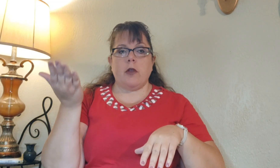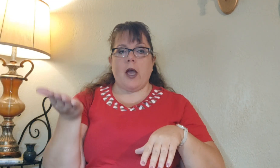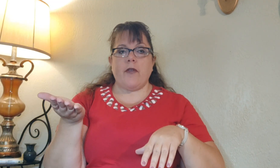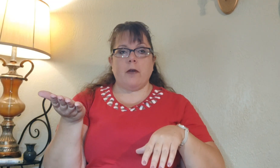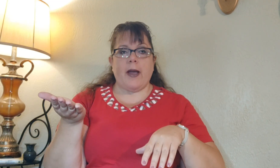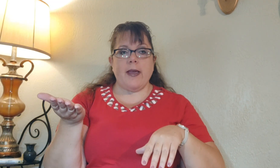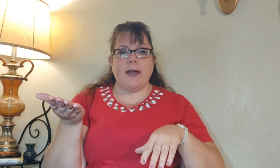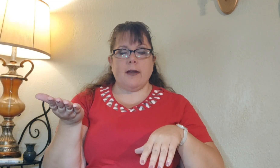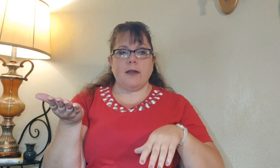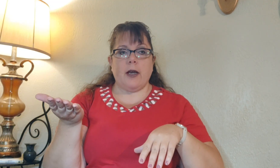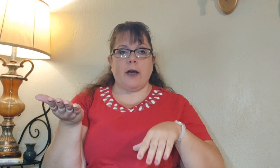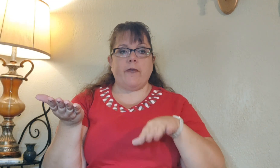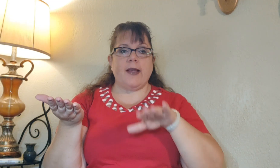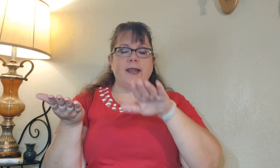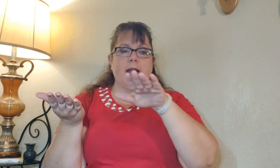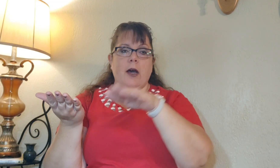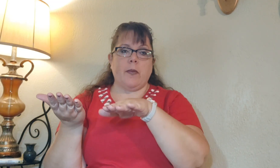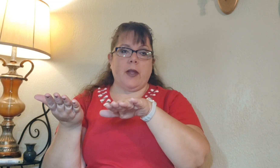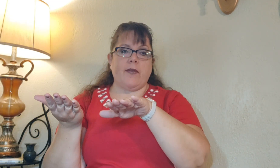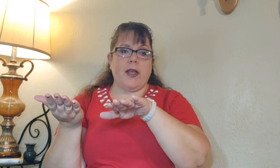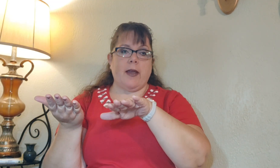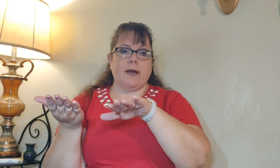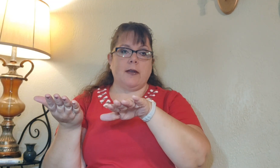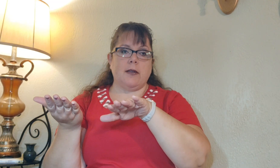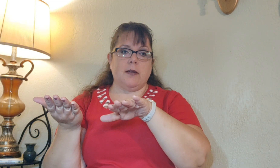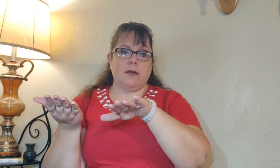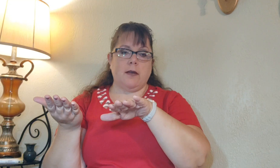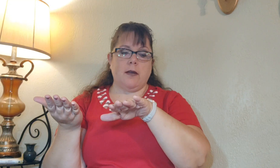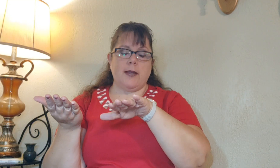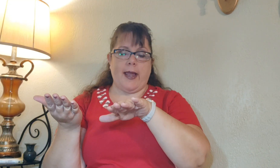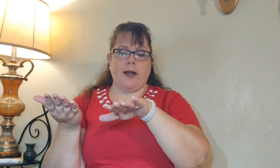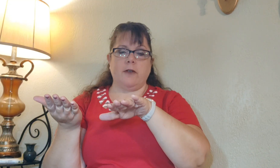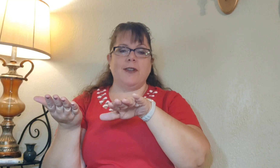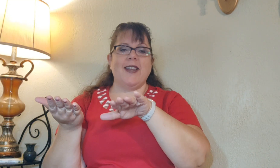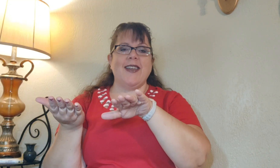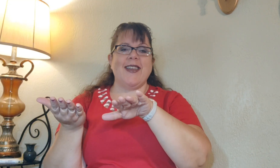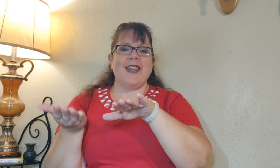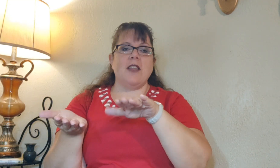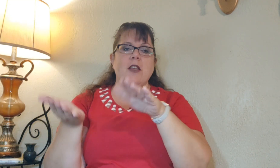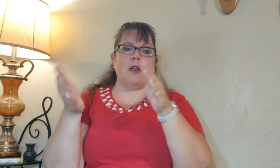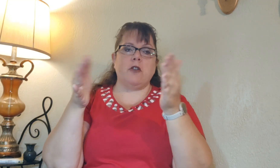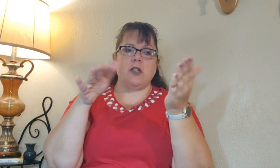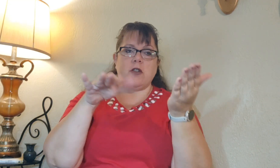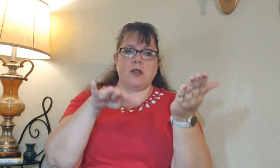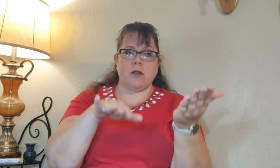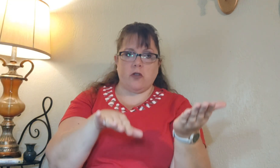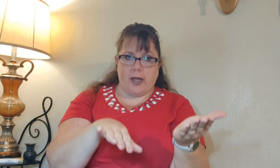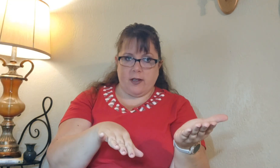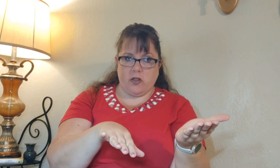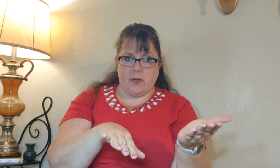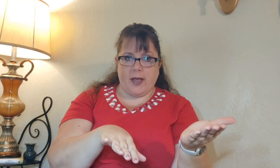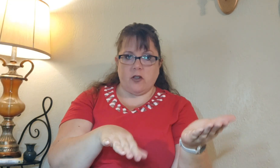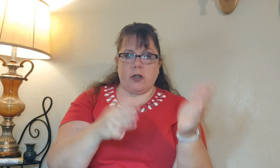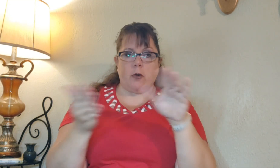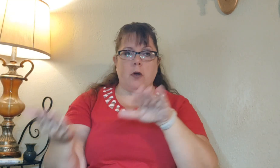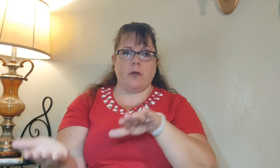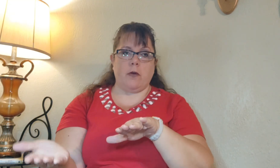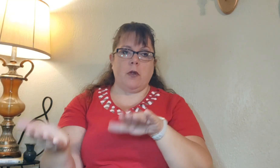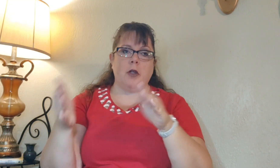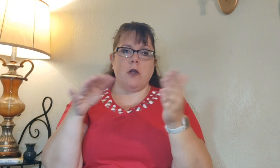you have your right hand up, facing up, left hand down, and then you just change them as you go over.